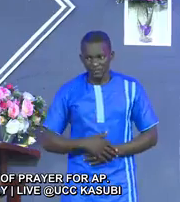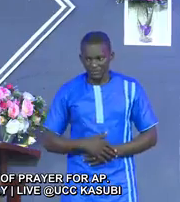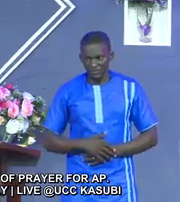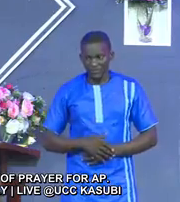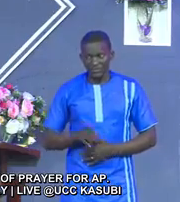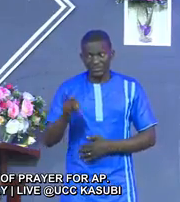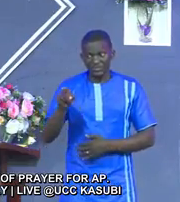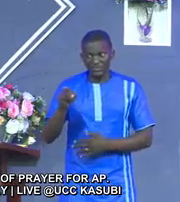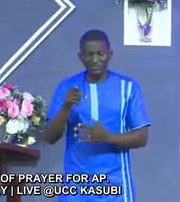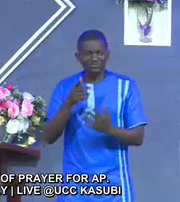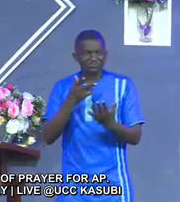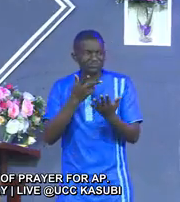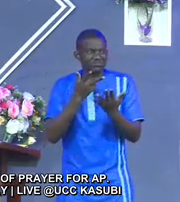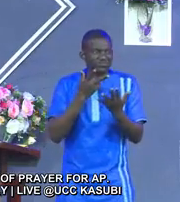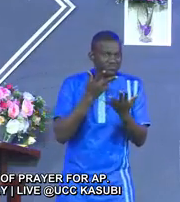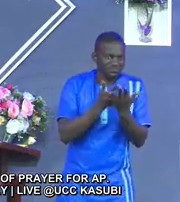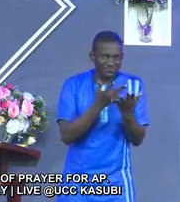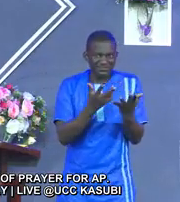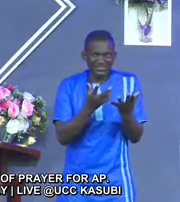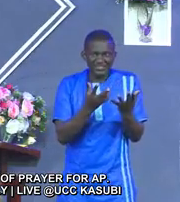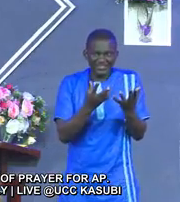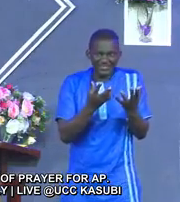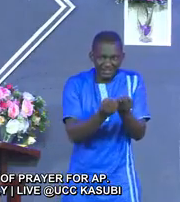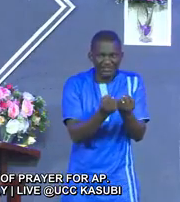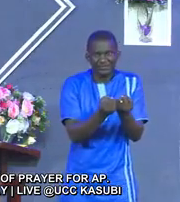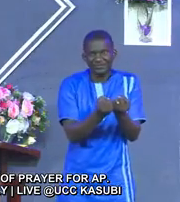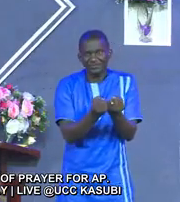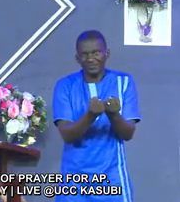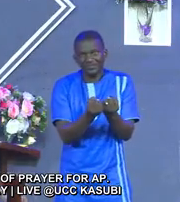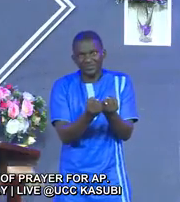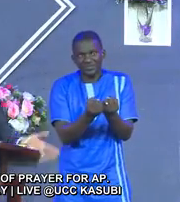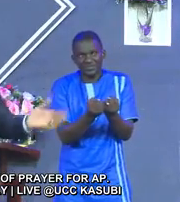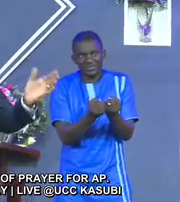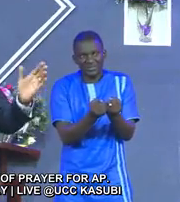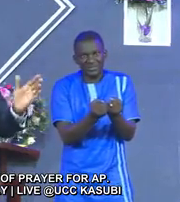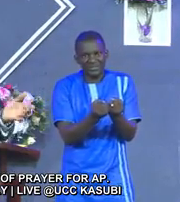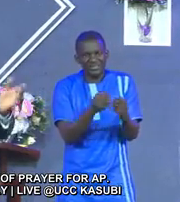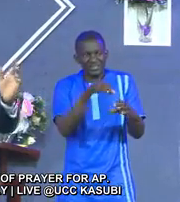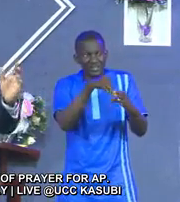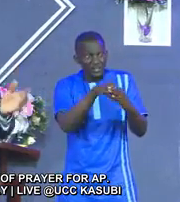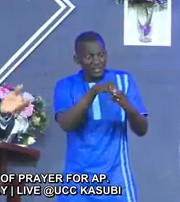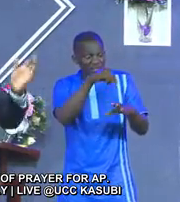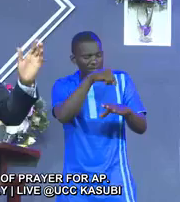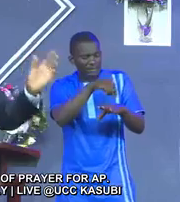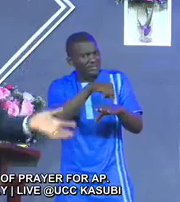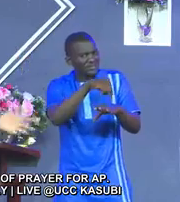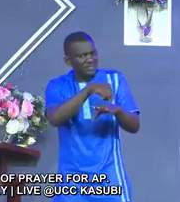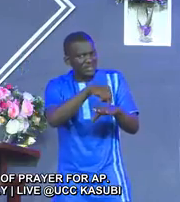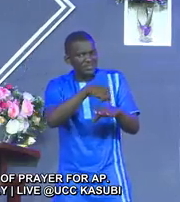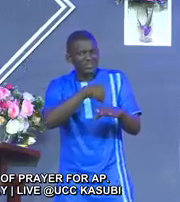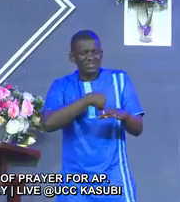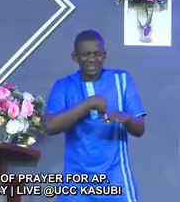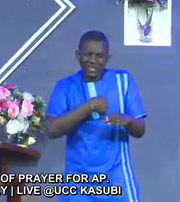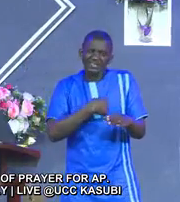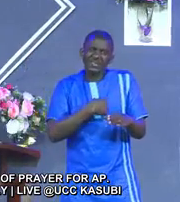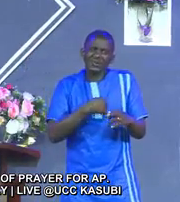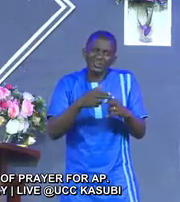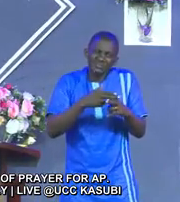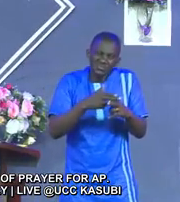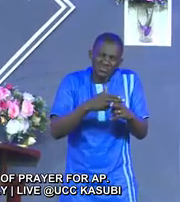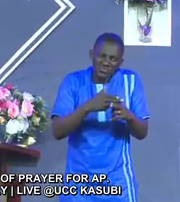I was held in a time that I almost